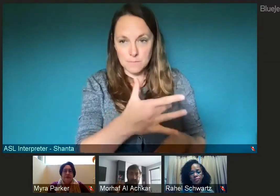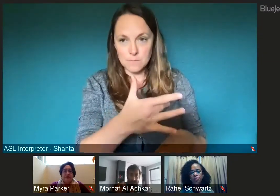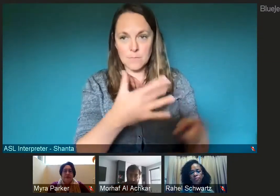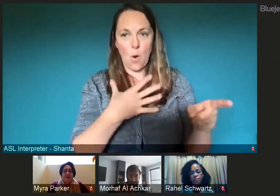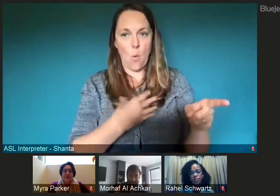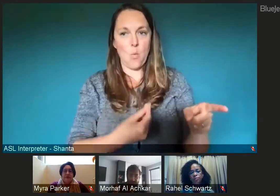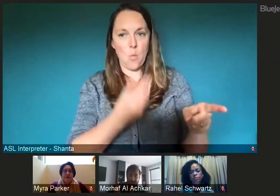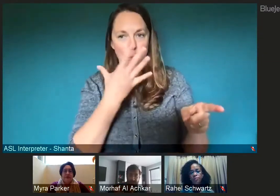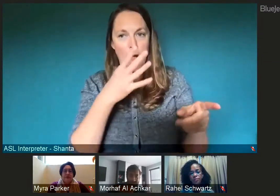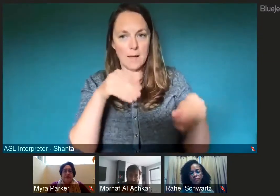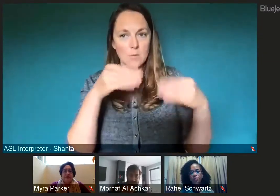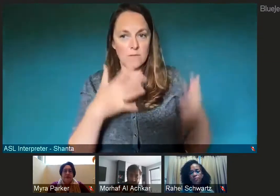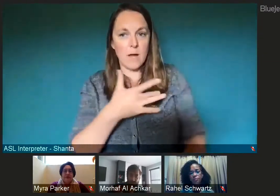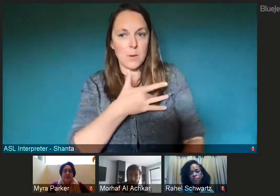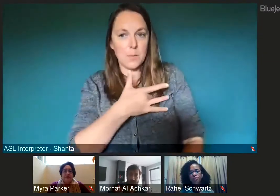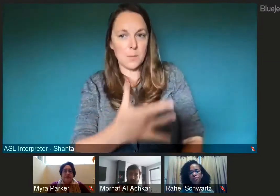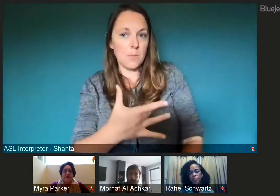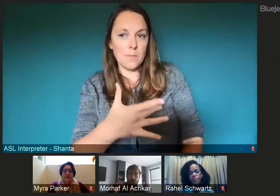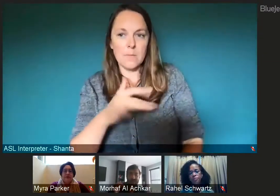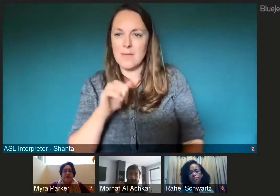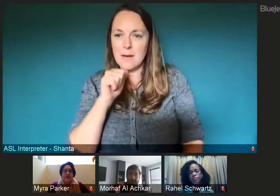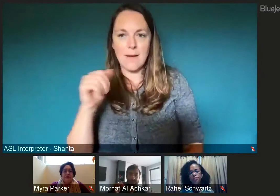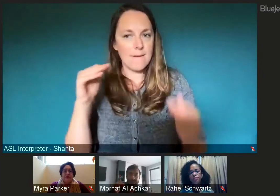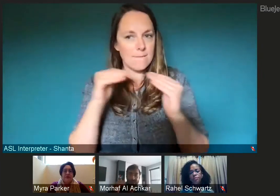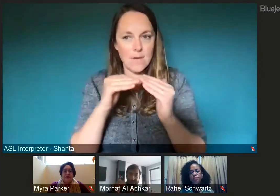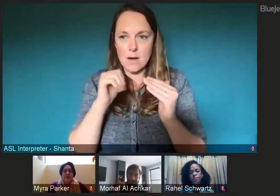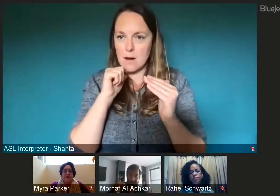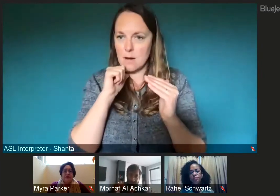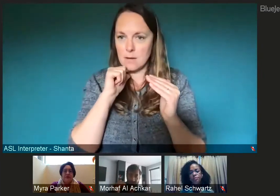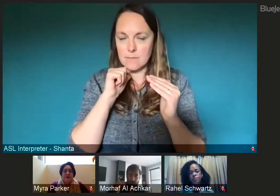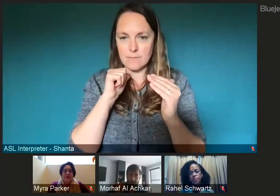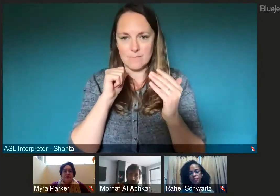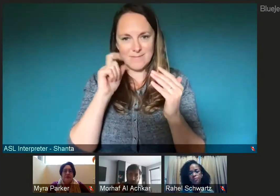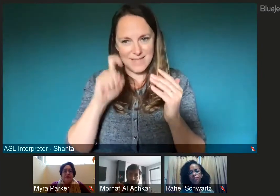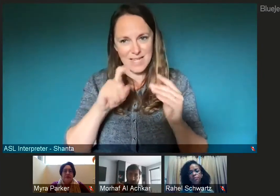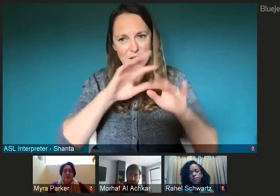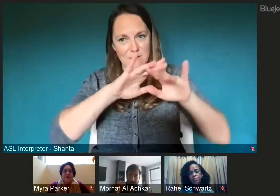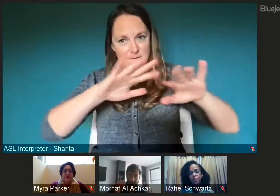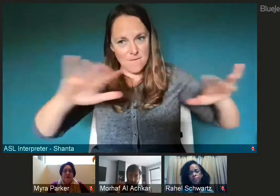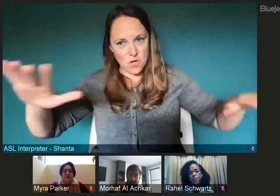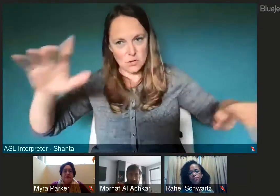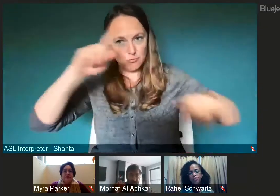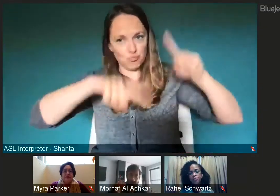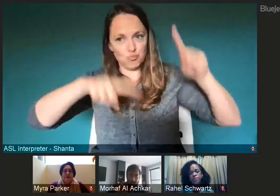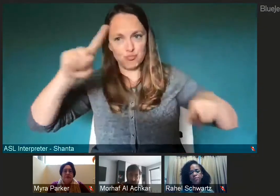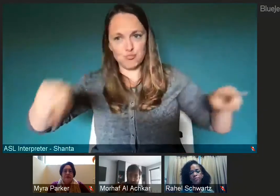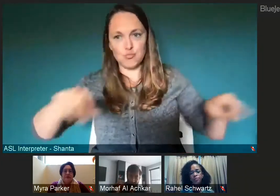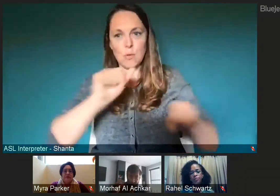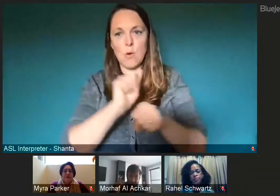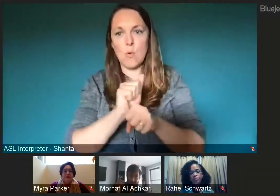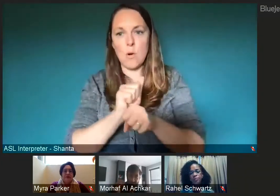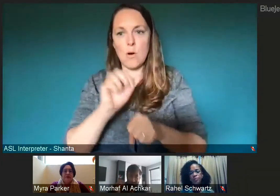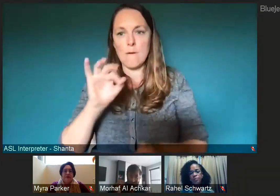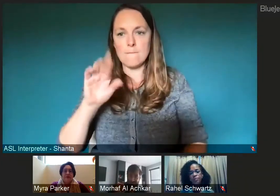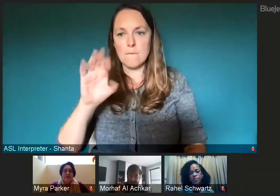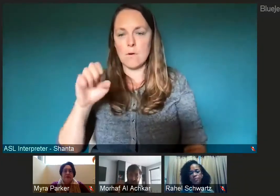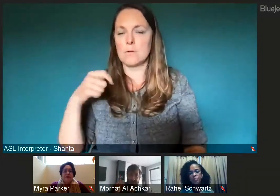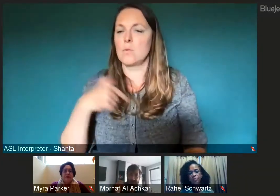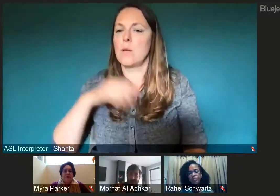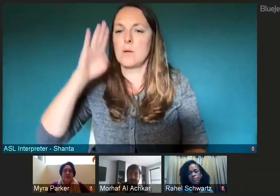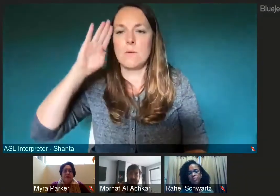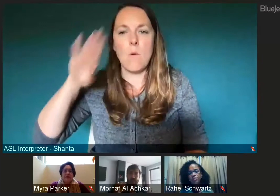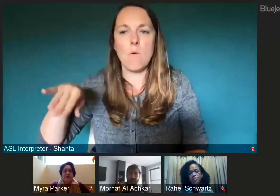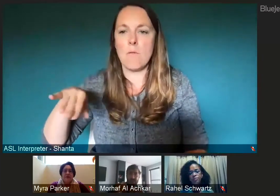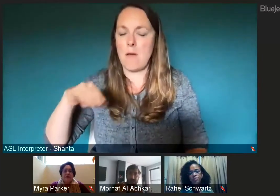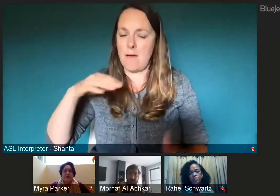provider. This is not fair. This is not equitable. We need to diversify our workforce. A person, and we know that there are studies